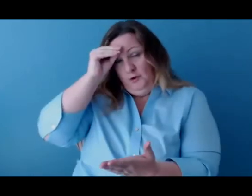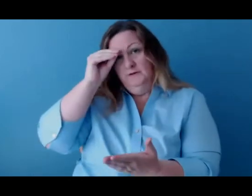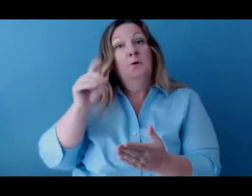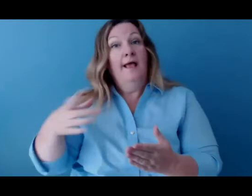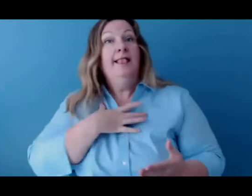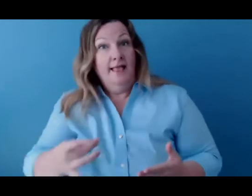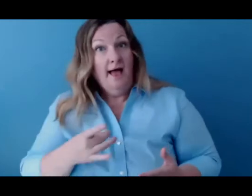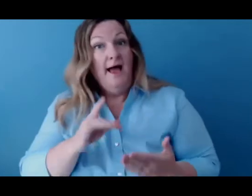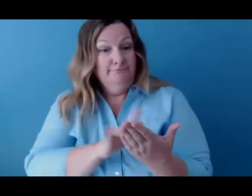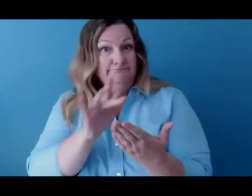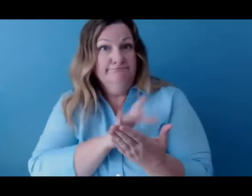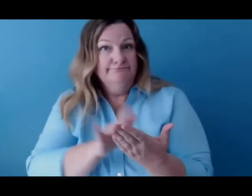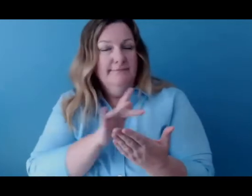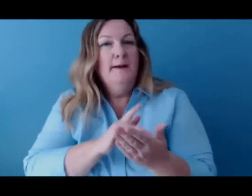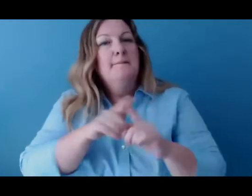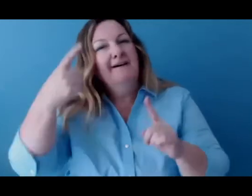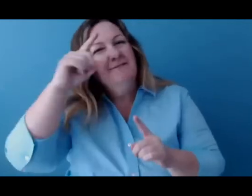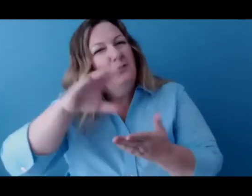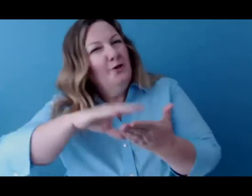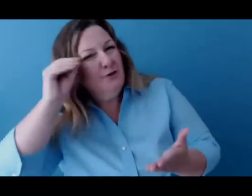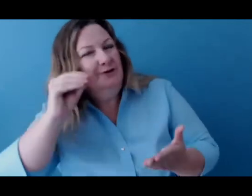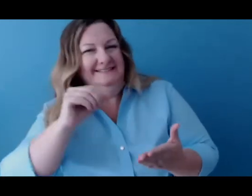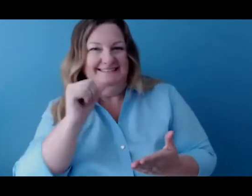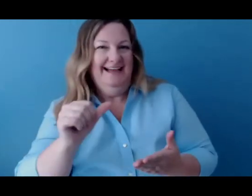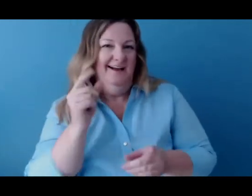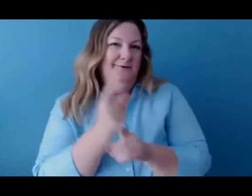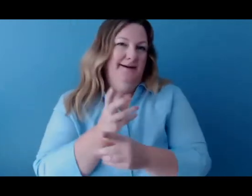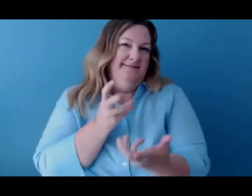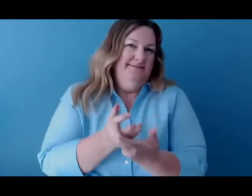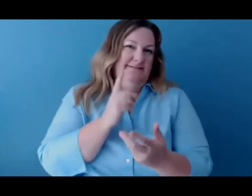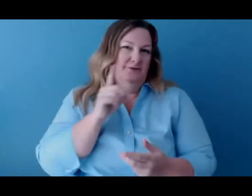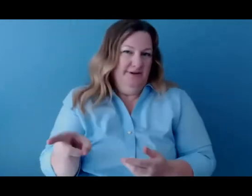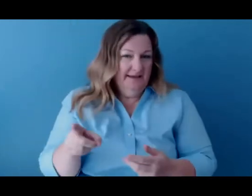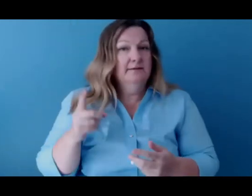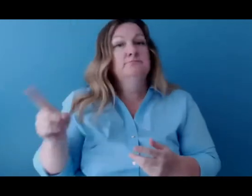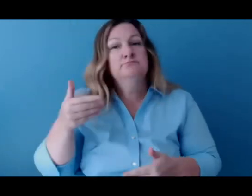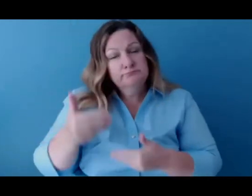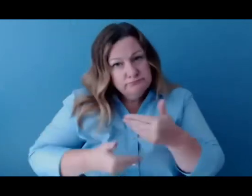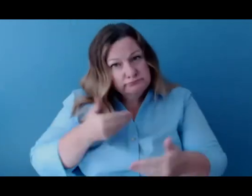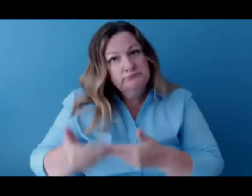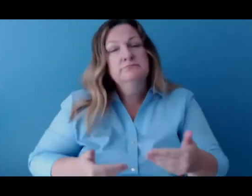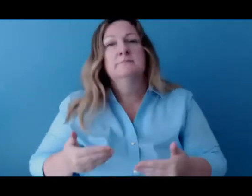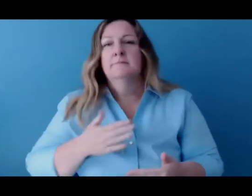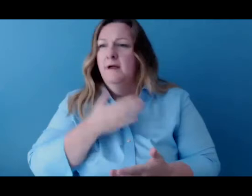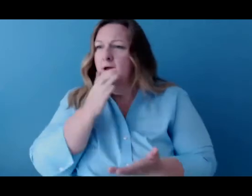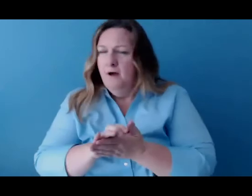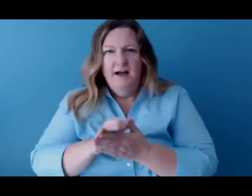that's not going to be his ability to learn this way. He's progressing enormously. We're doing great. My wife is an absolute champion for